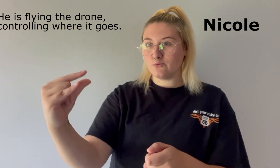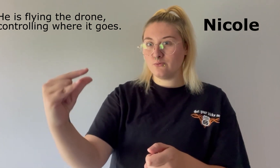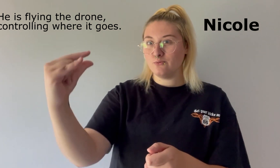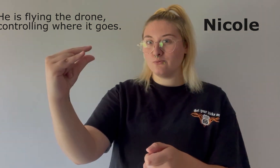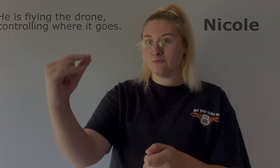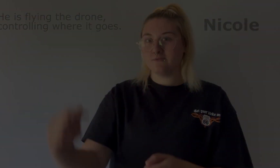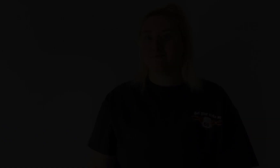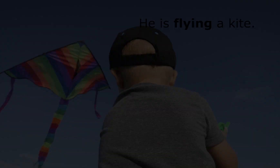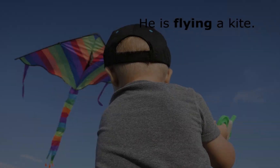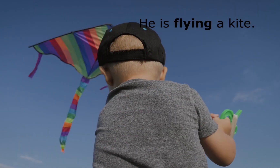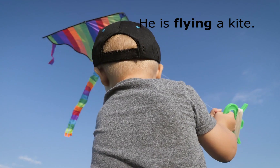and hover.